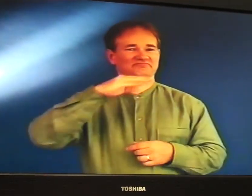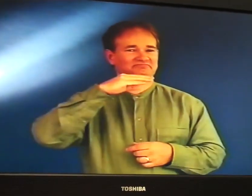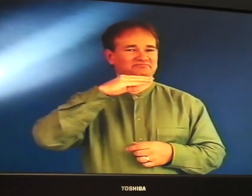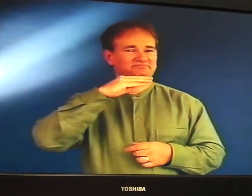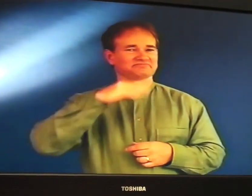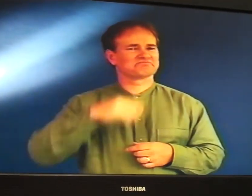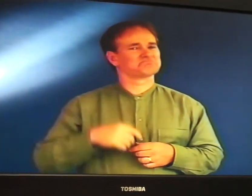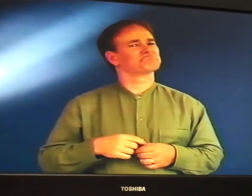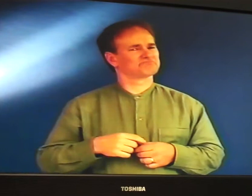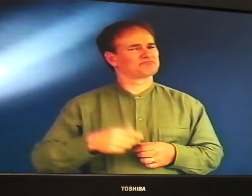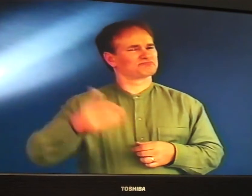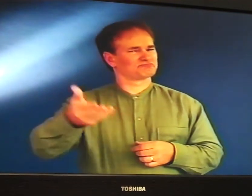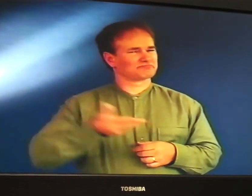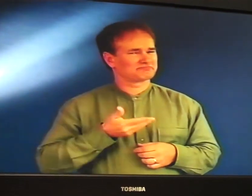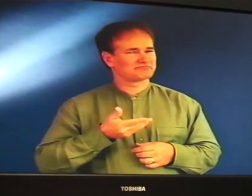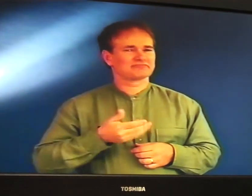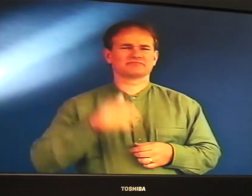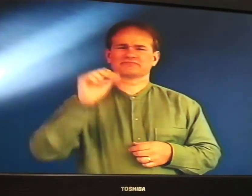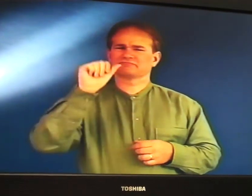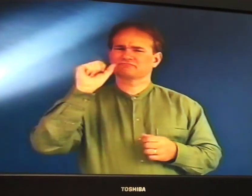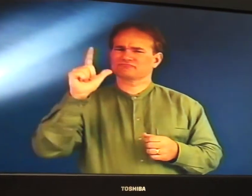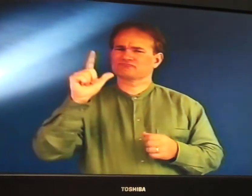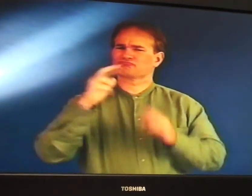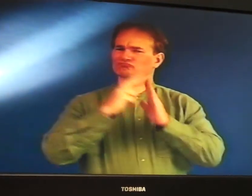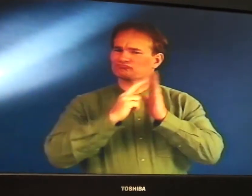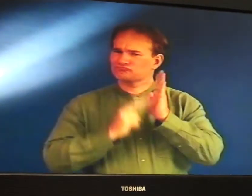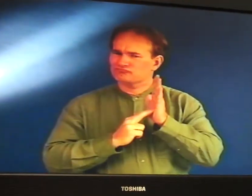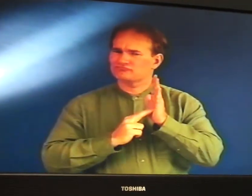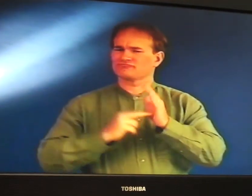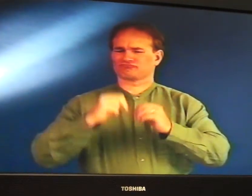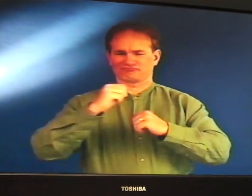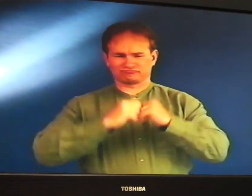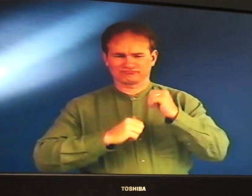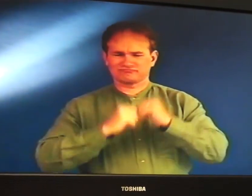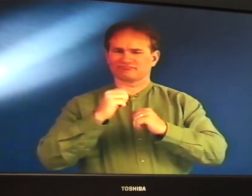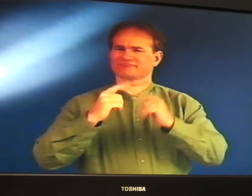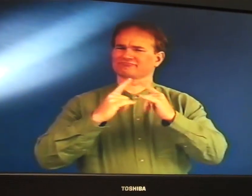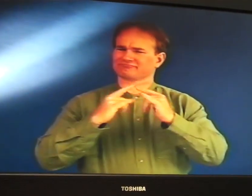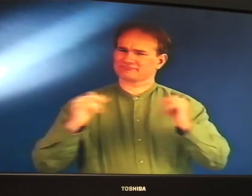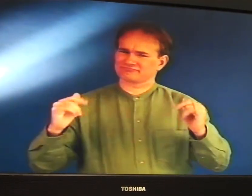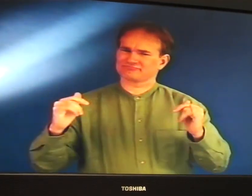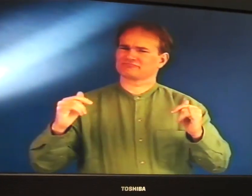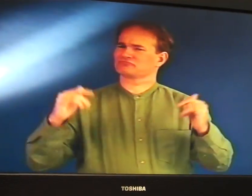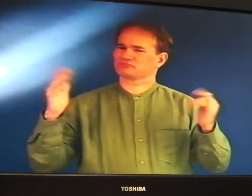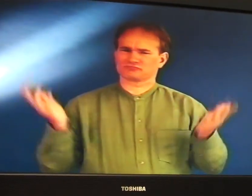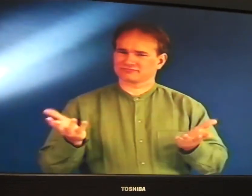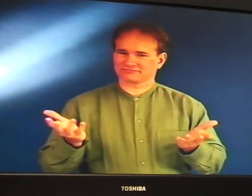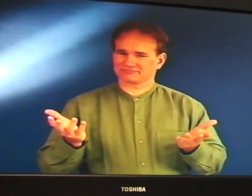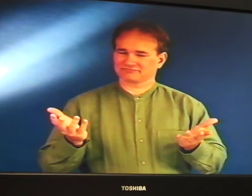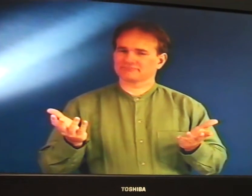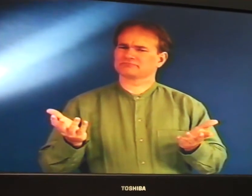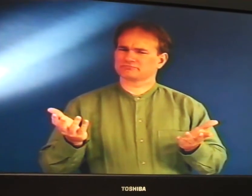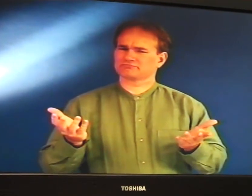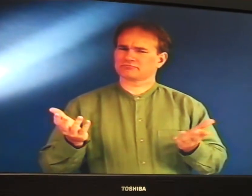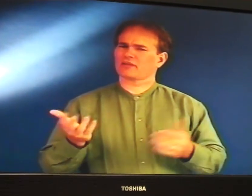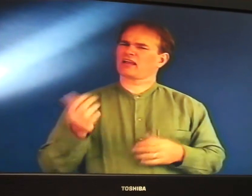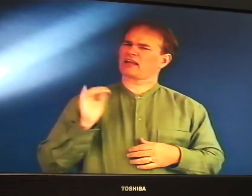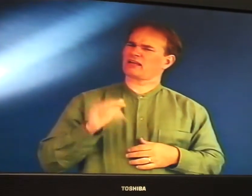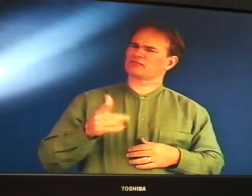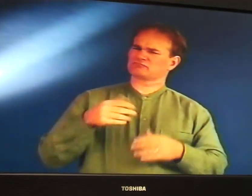is Byron Bridges, and this is my sign name. I'd like to welcome you to discuss with you about the ASL rules and the structure.